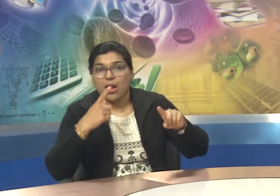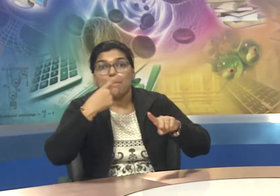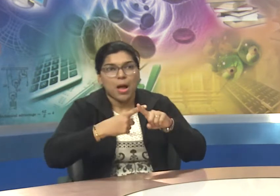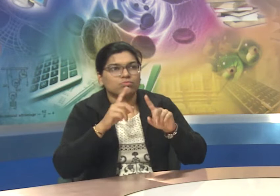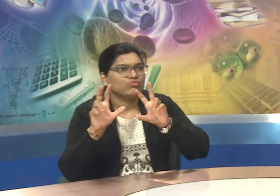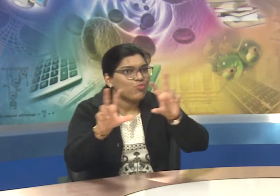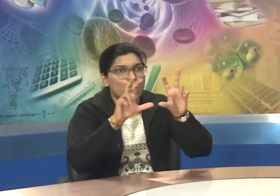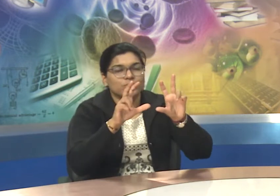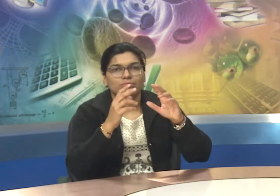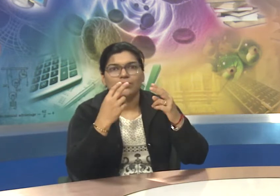greater